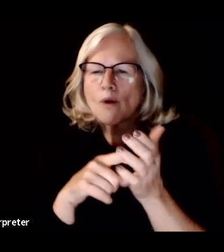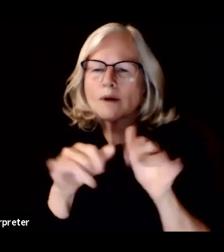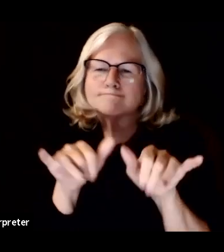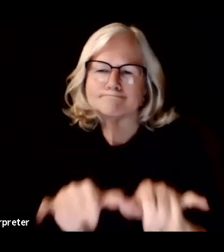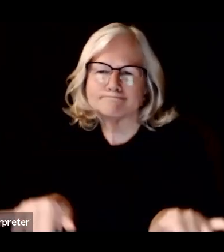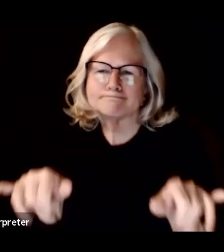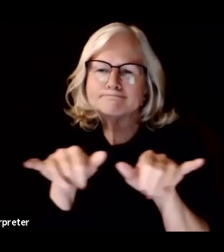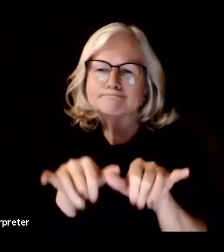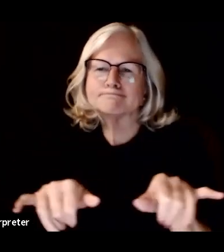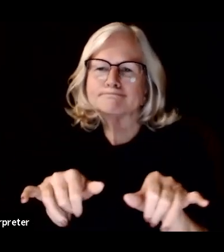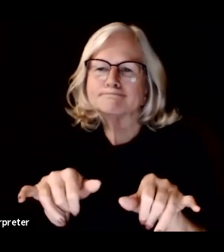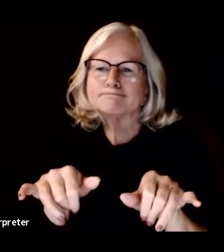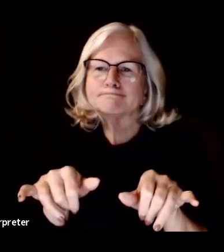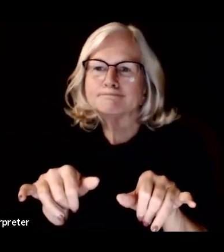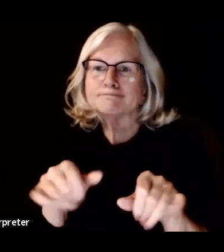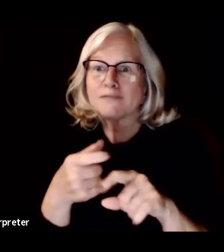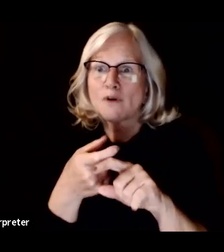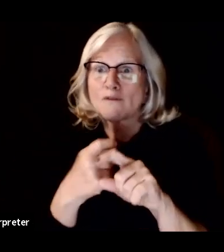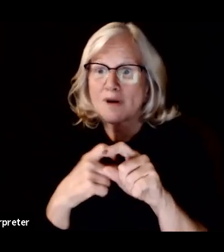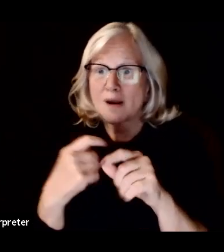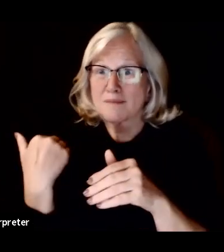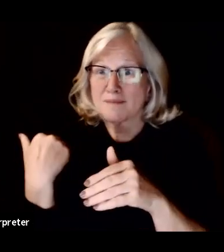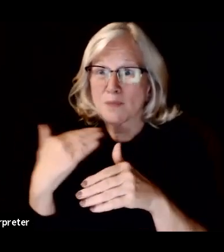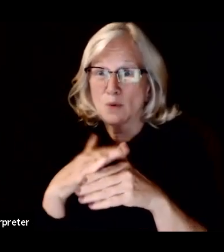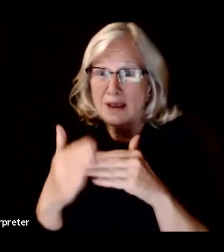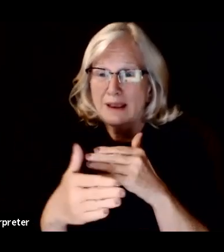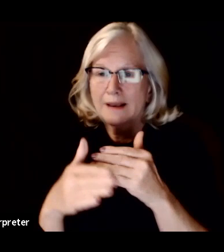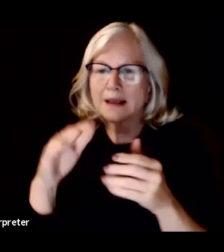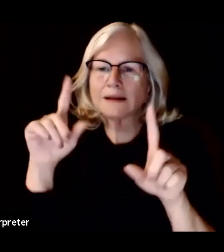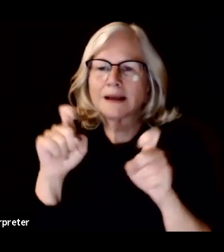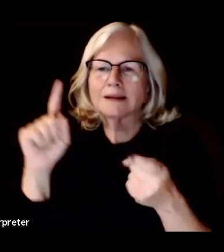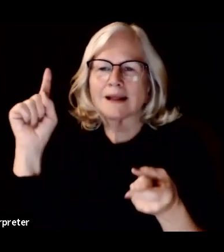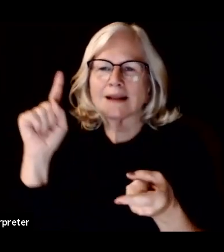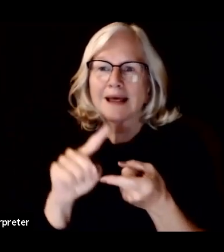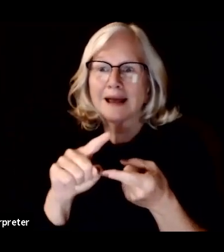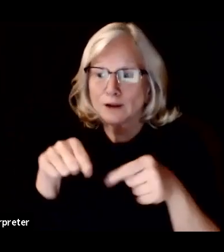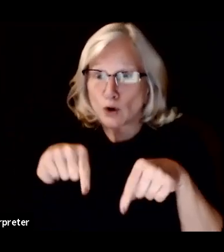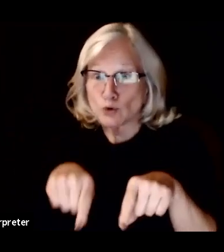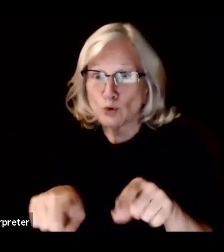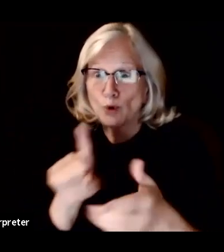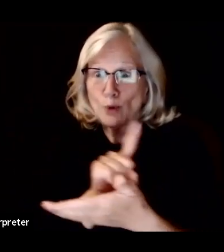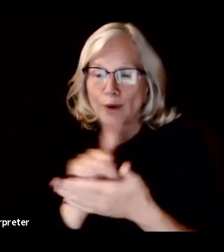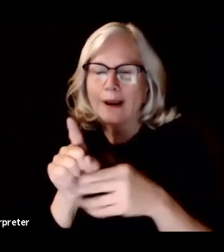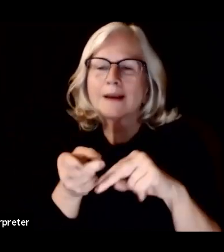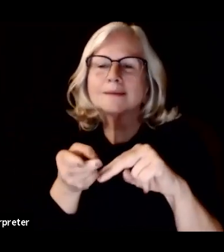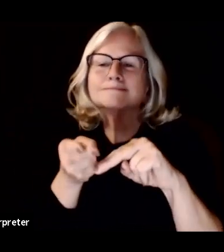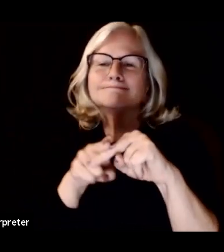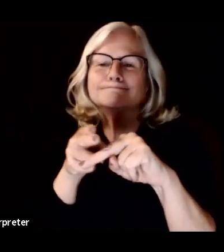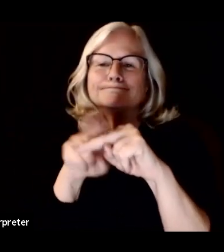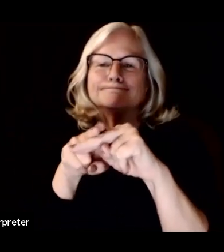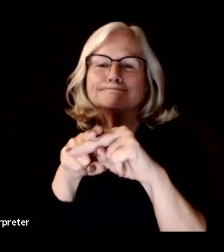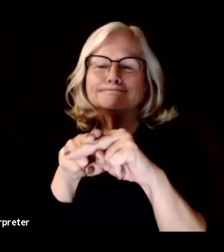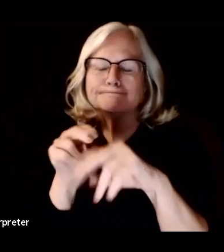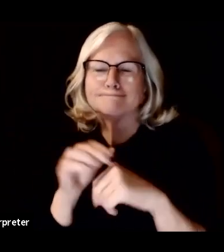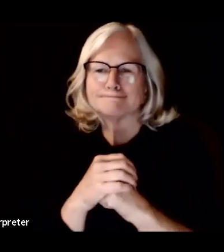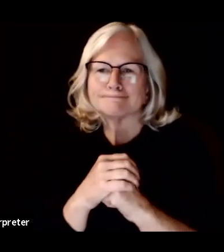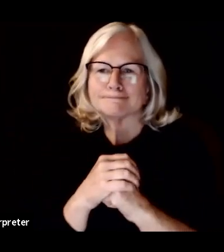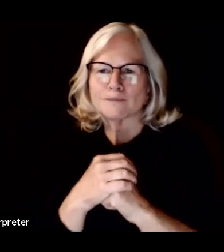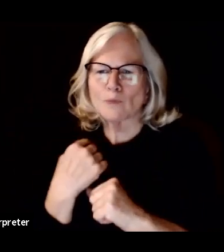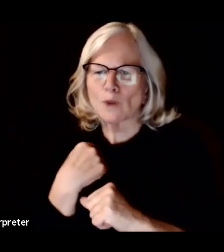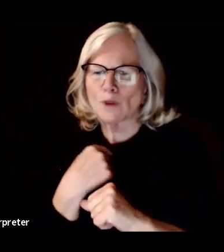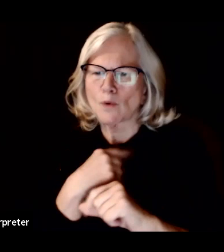the weekend, building up through the rest of the week is our typical pattern. We are reporting 7 additional